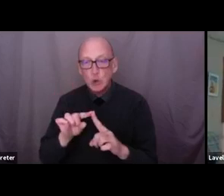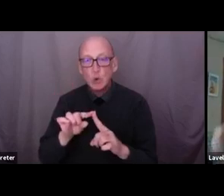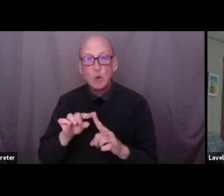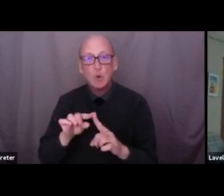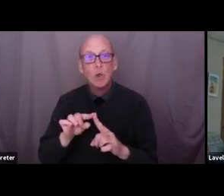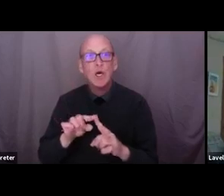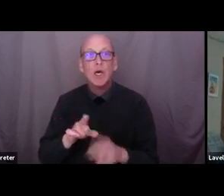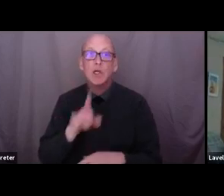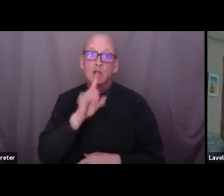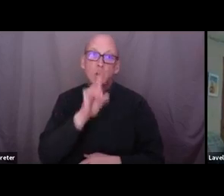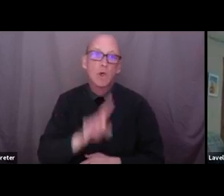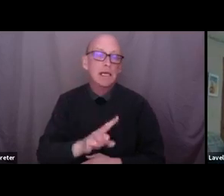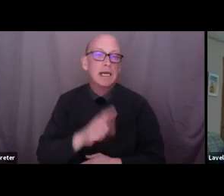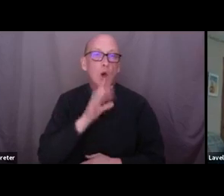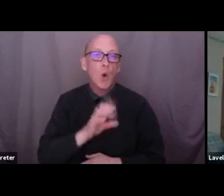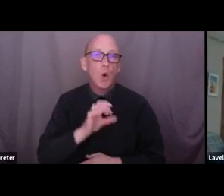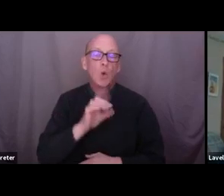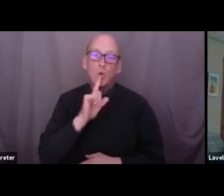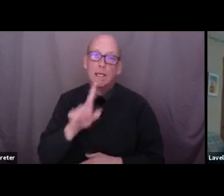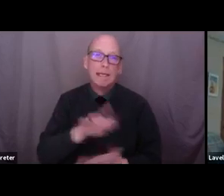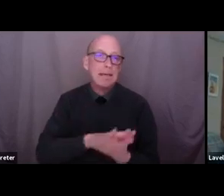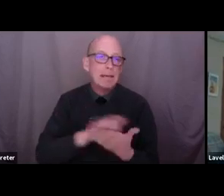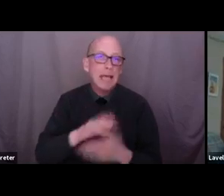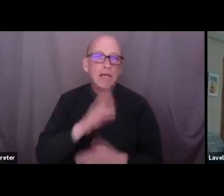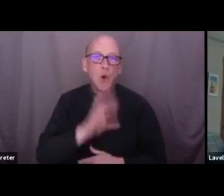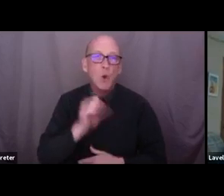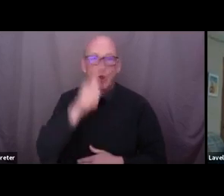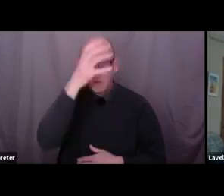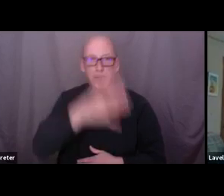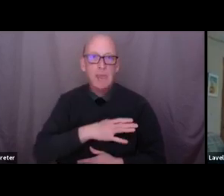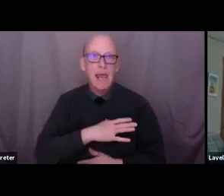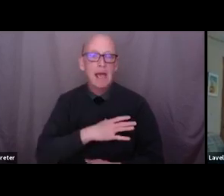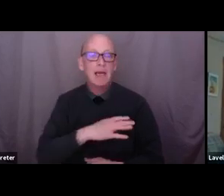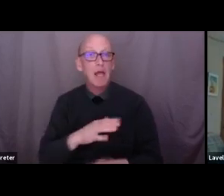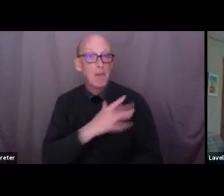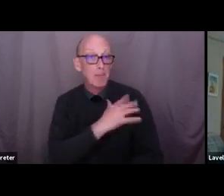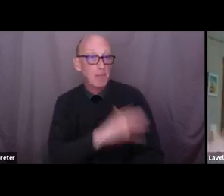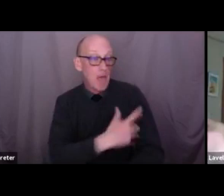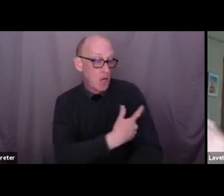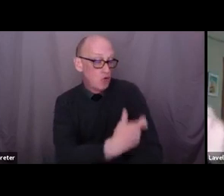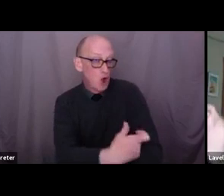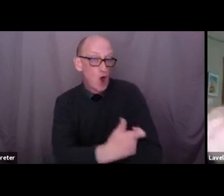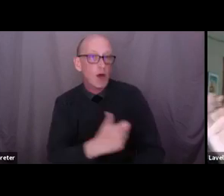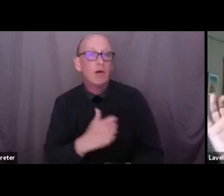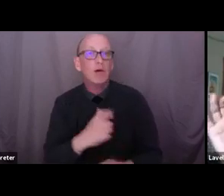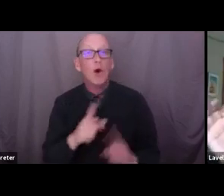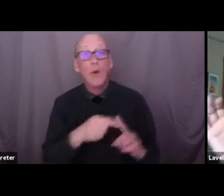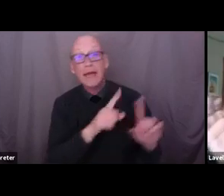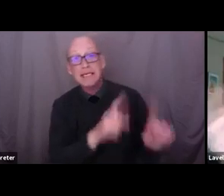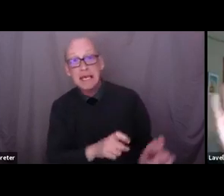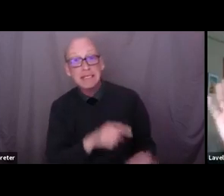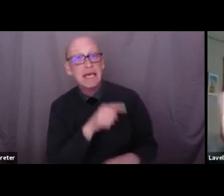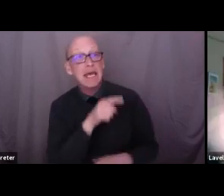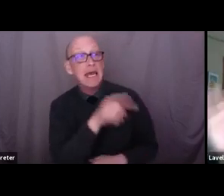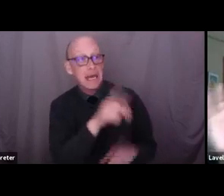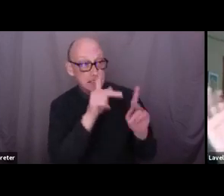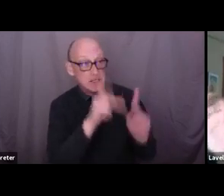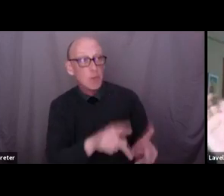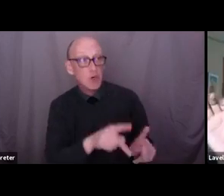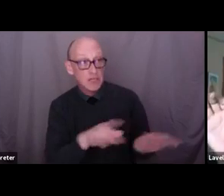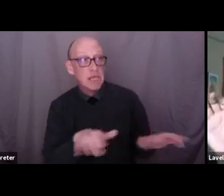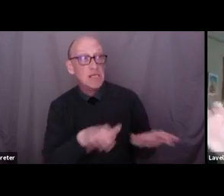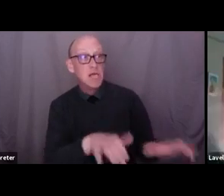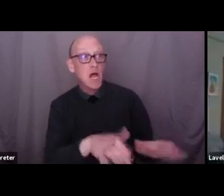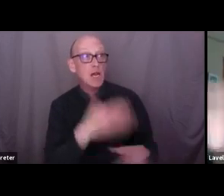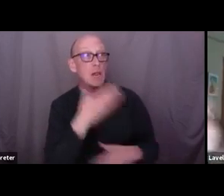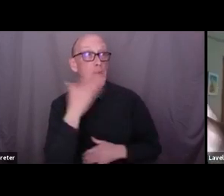there's a really lovely older gentleman who draws my blood when I get tested. And to be quite honest, he's the person who's done the best blood draw for